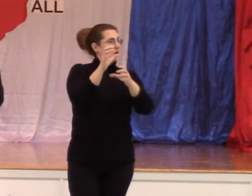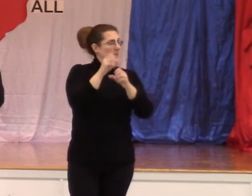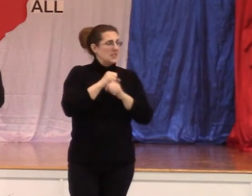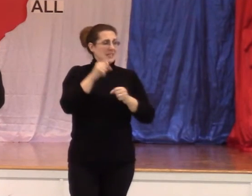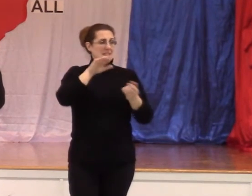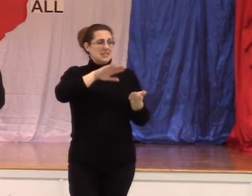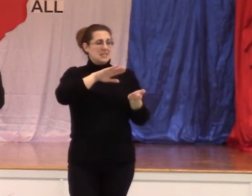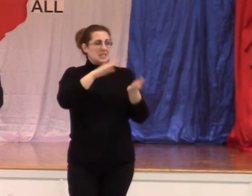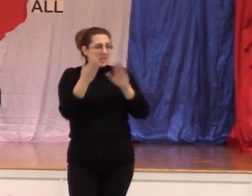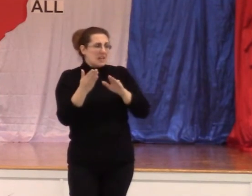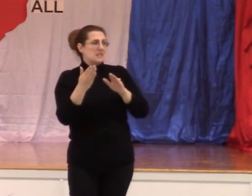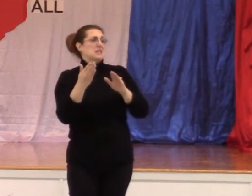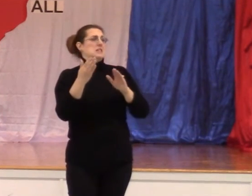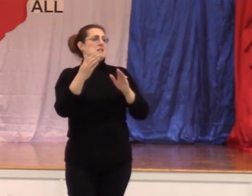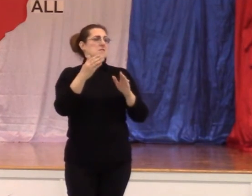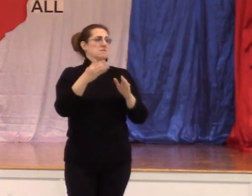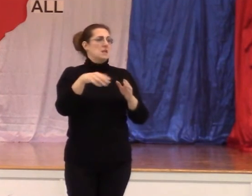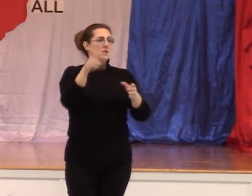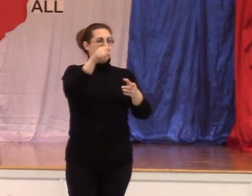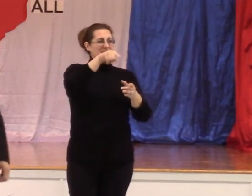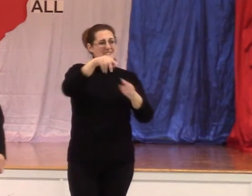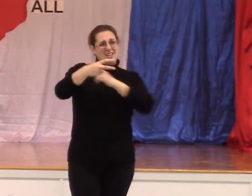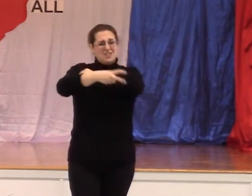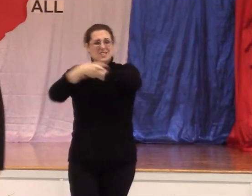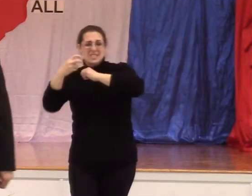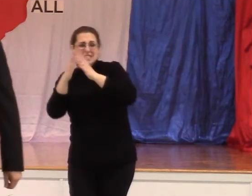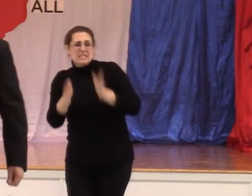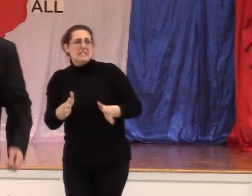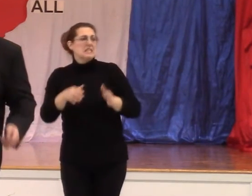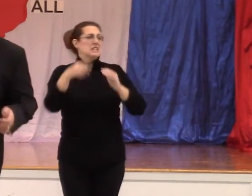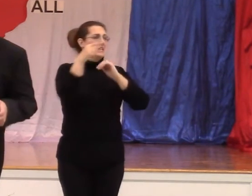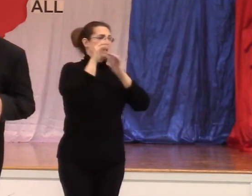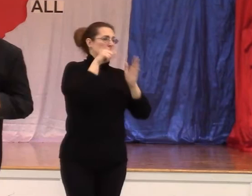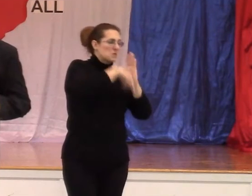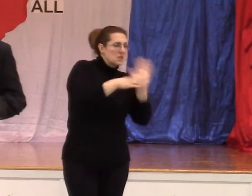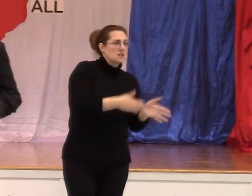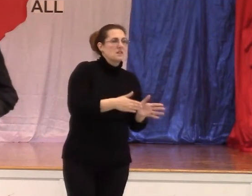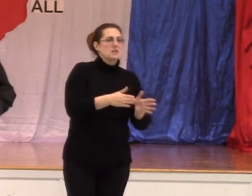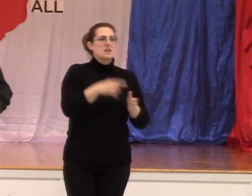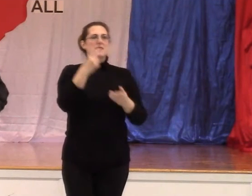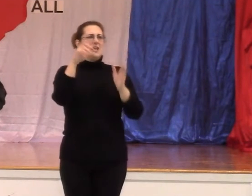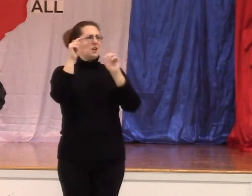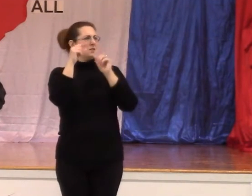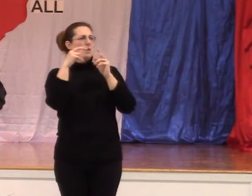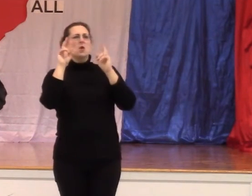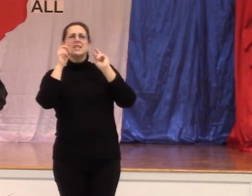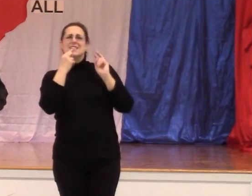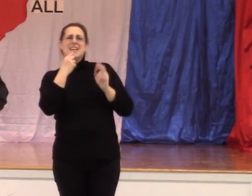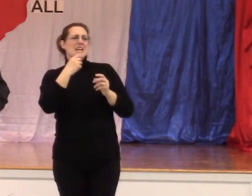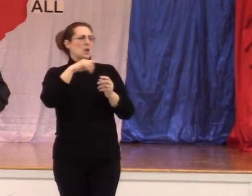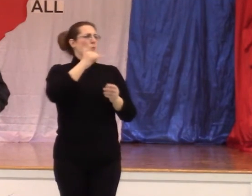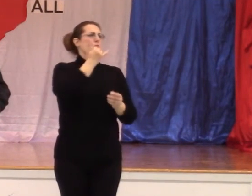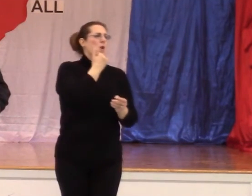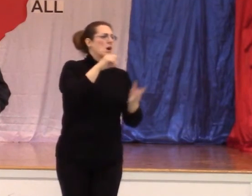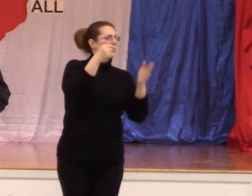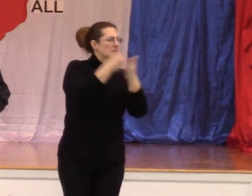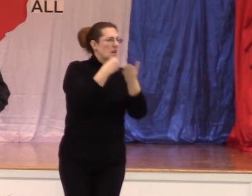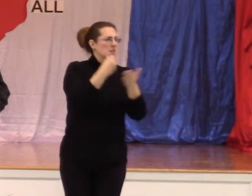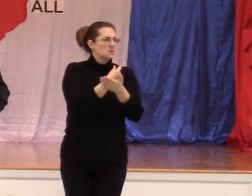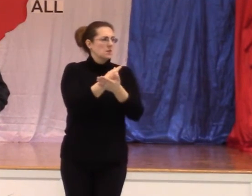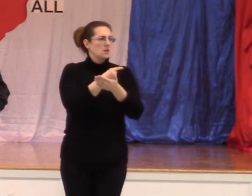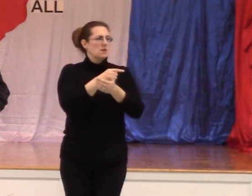and murderers. They cloak this terrible and horrible sin with the gospel. Thus they blame the